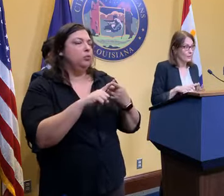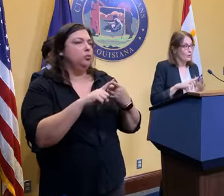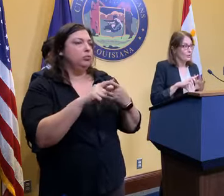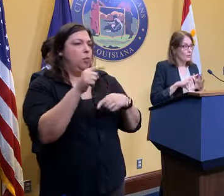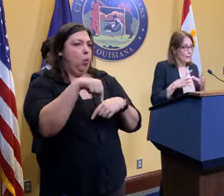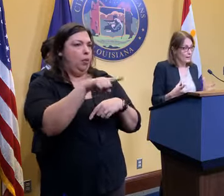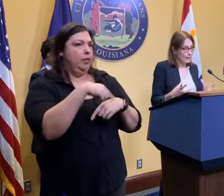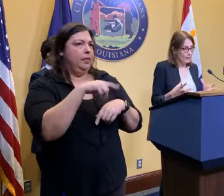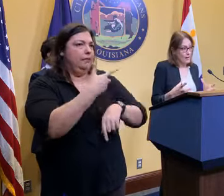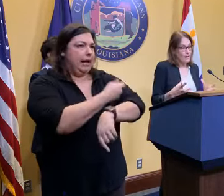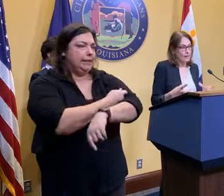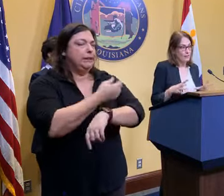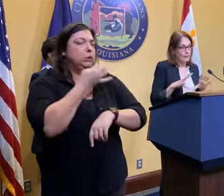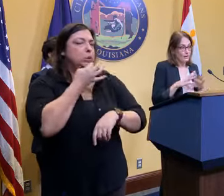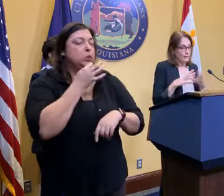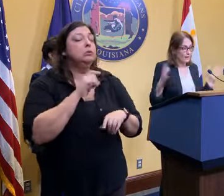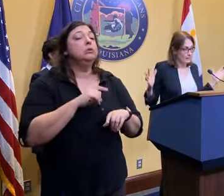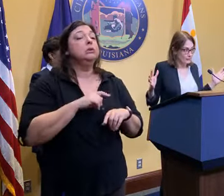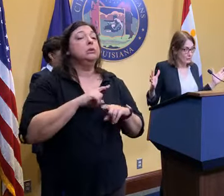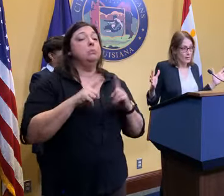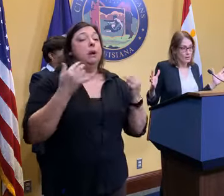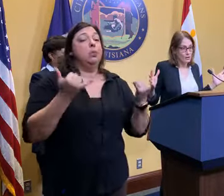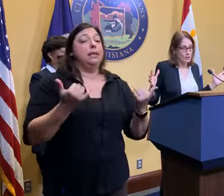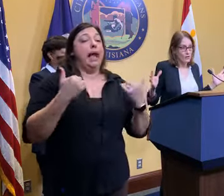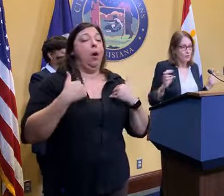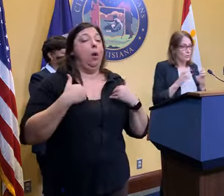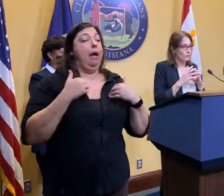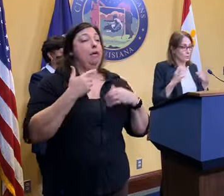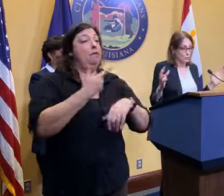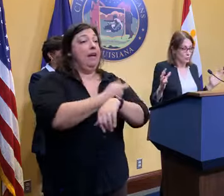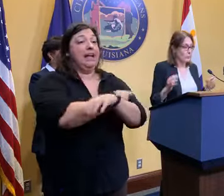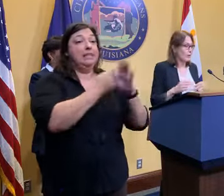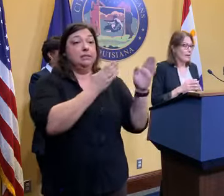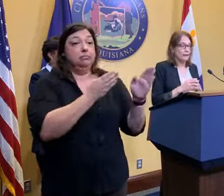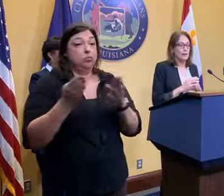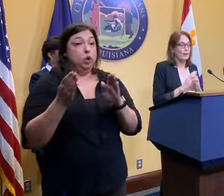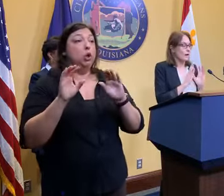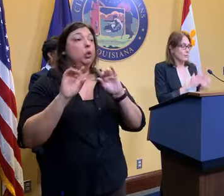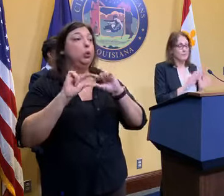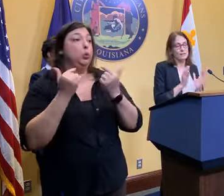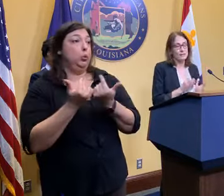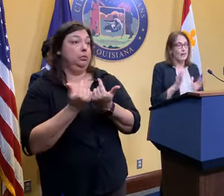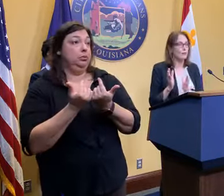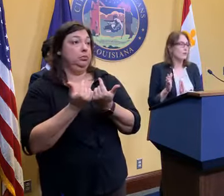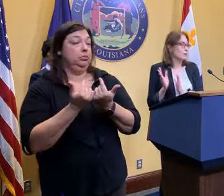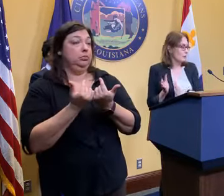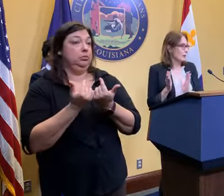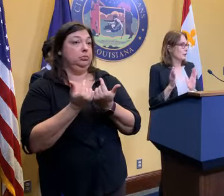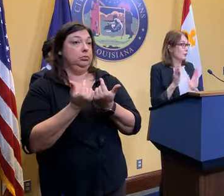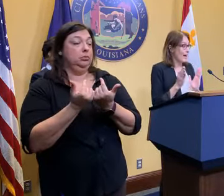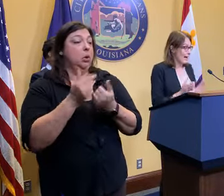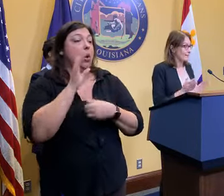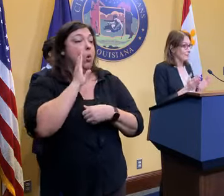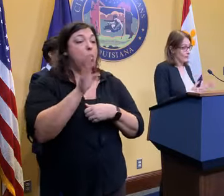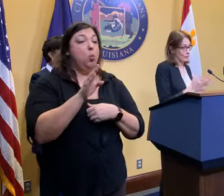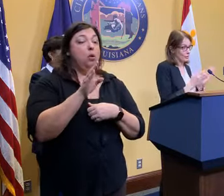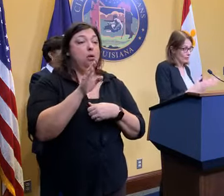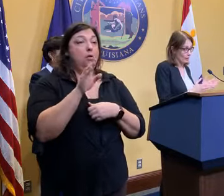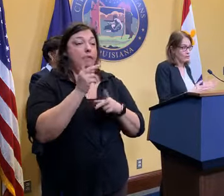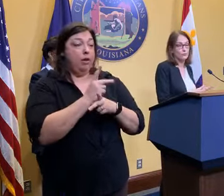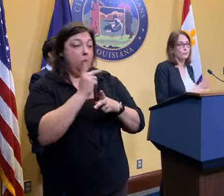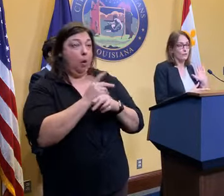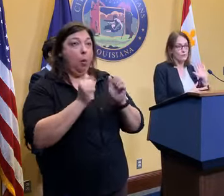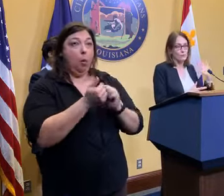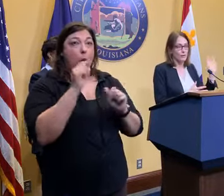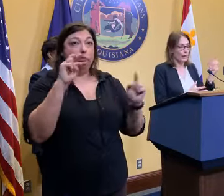of days, we now have a vaccine strategy group that encompasses every particular aspect